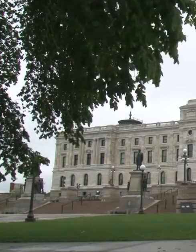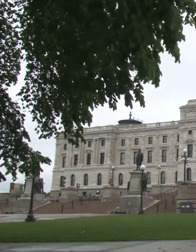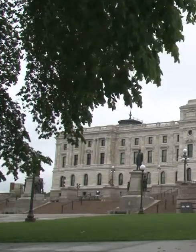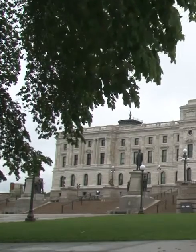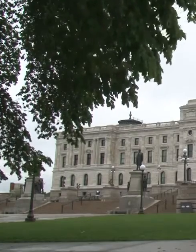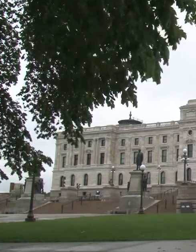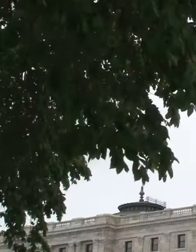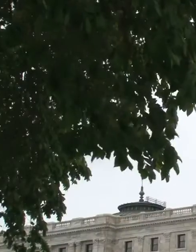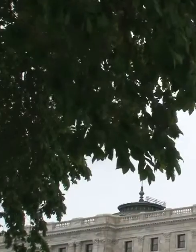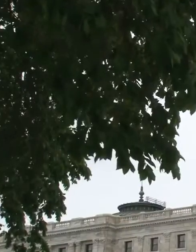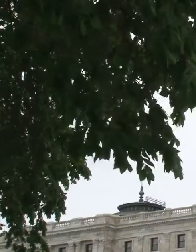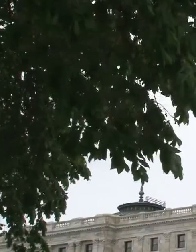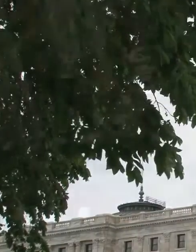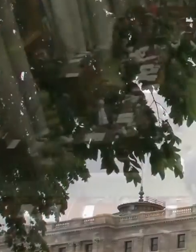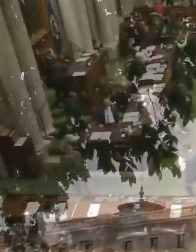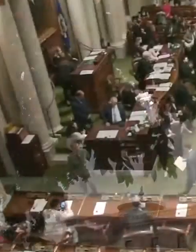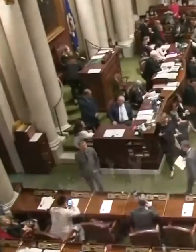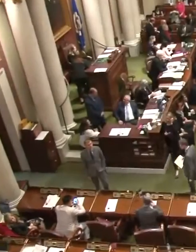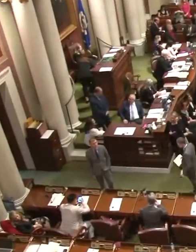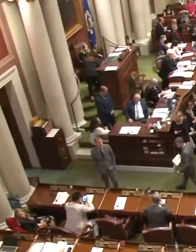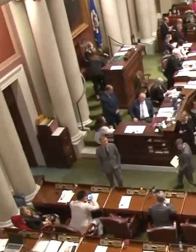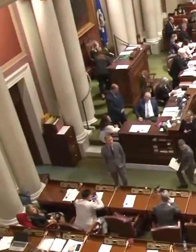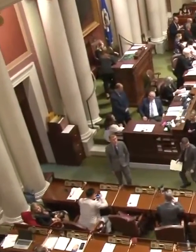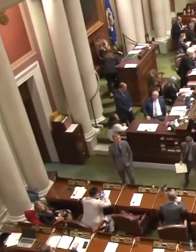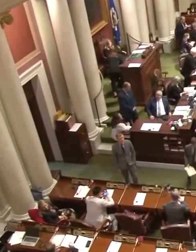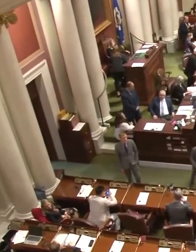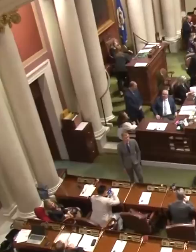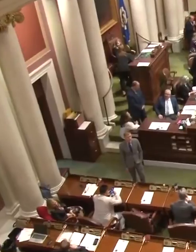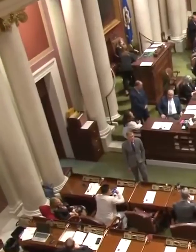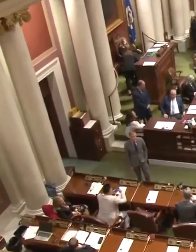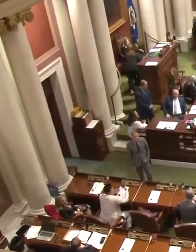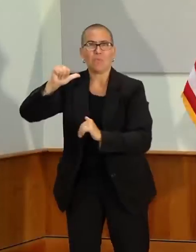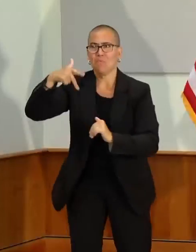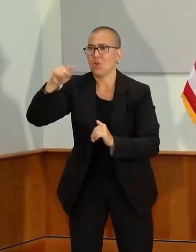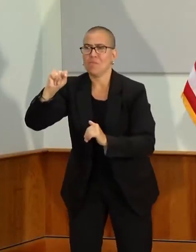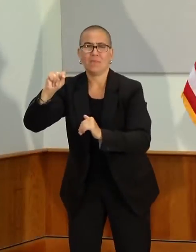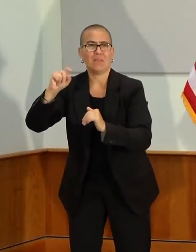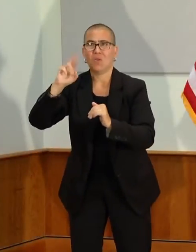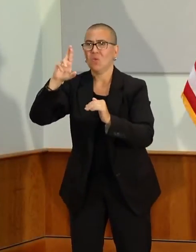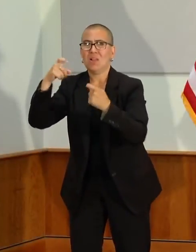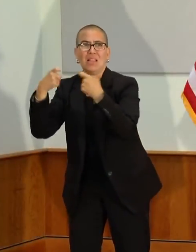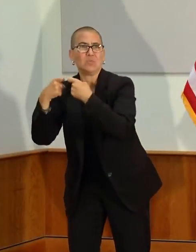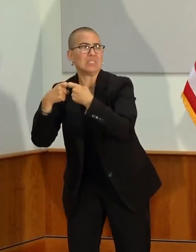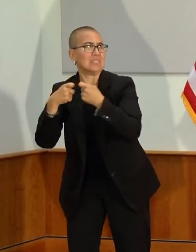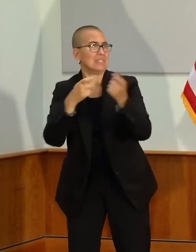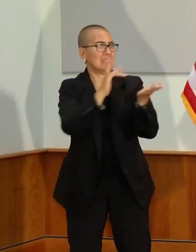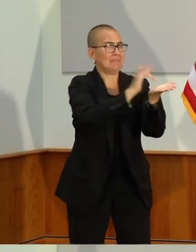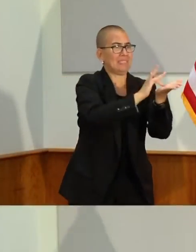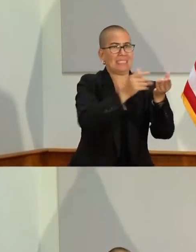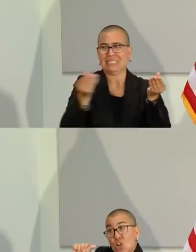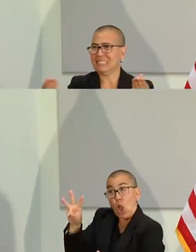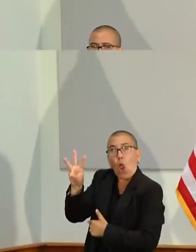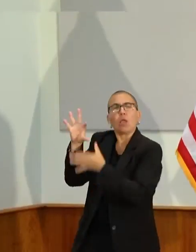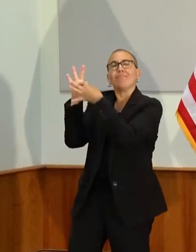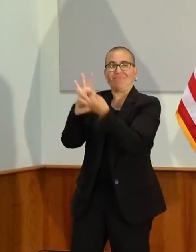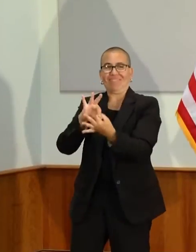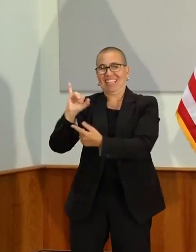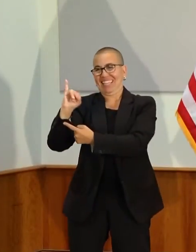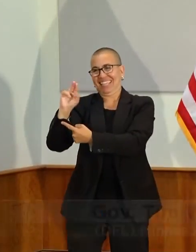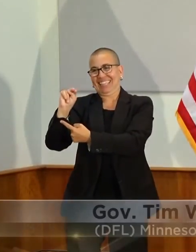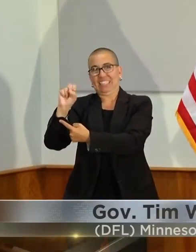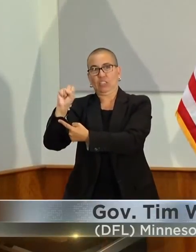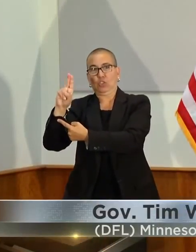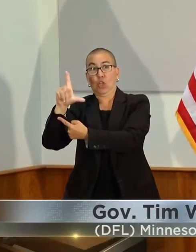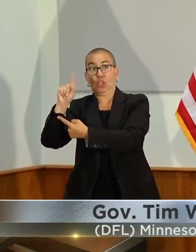Smith-Bill Affordability Insulin Act in April and went into effect Wednesday. This law will save lives. The urgent need